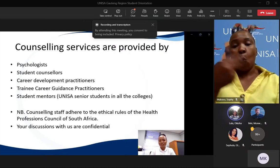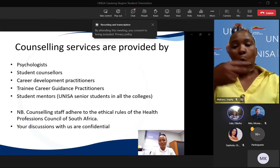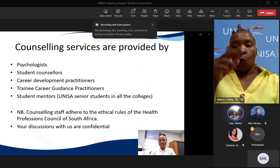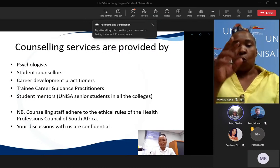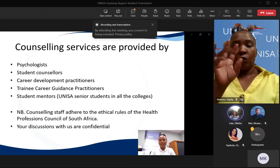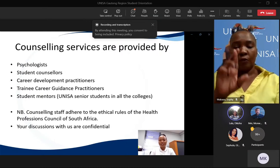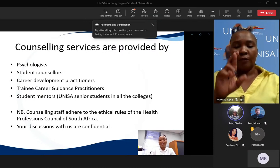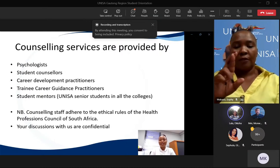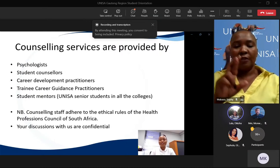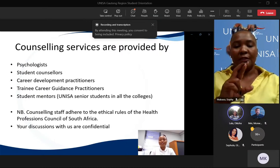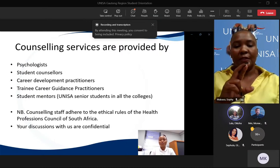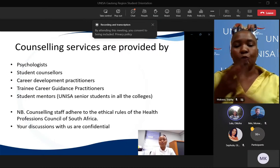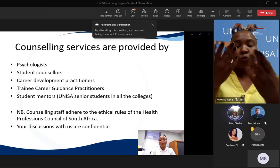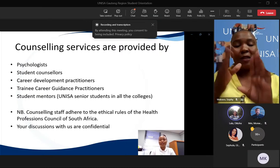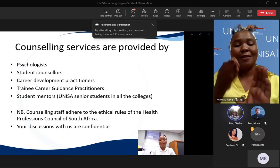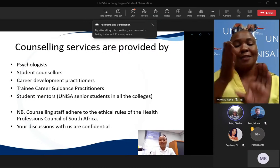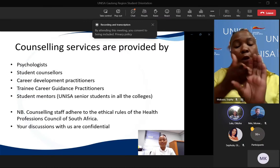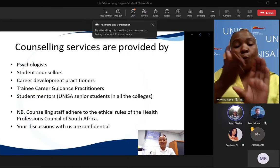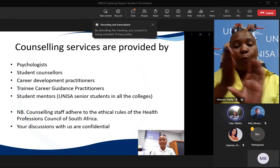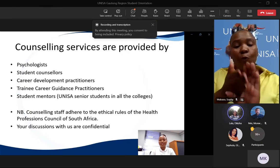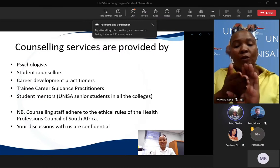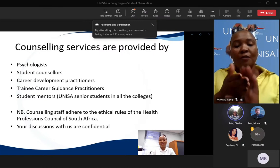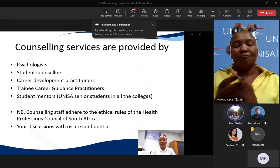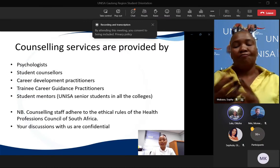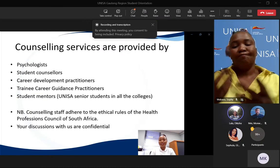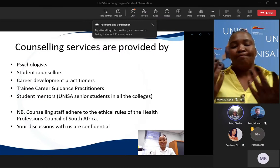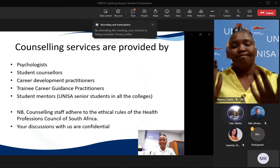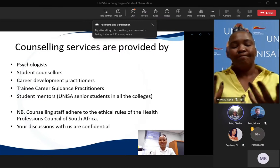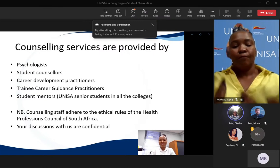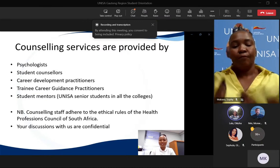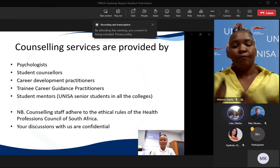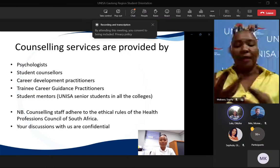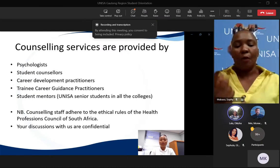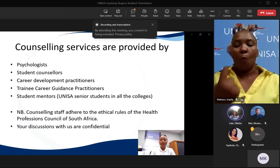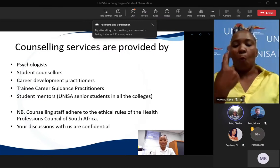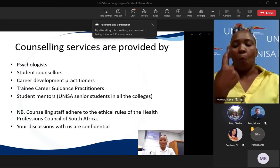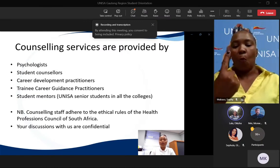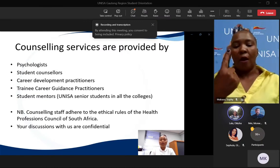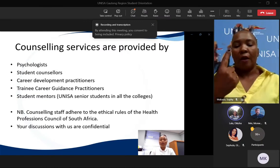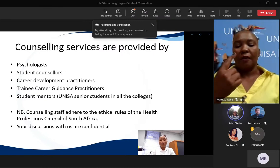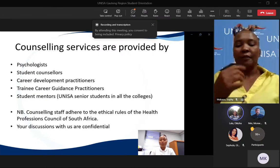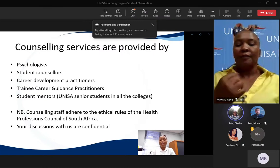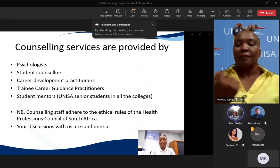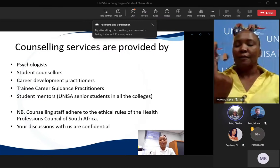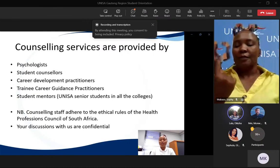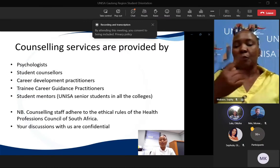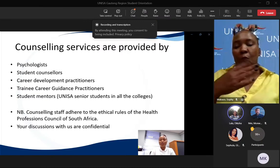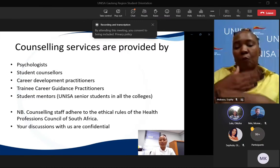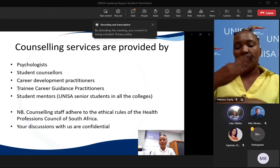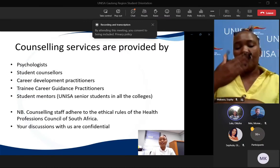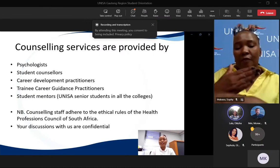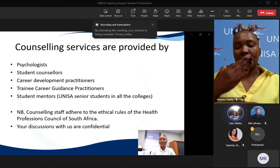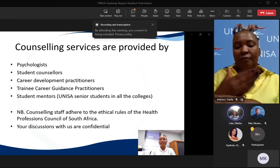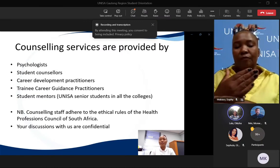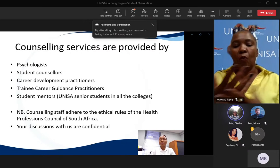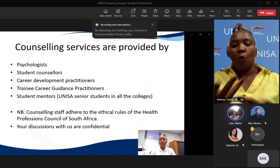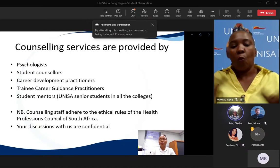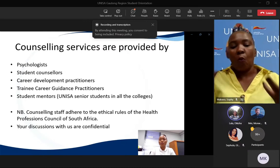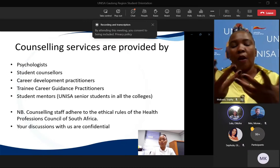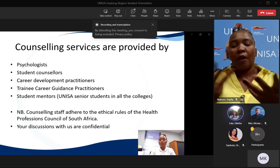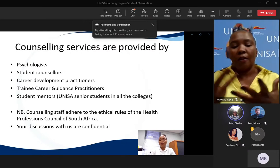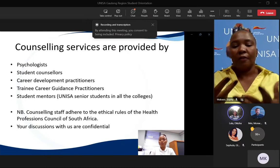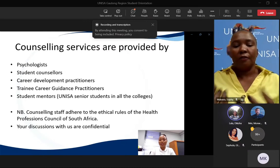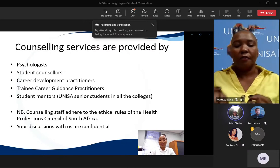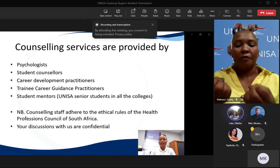in Psychology and we are giving them a one-year internship uh where we prepare them